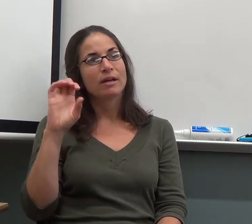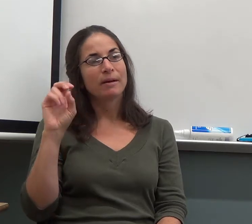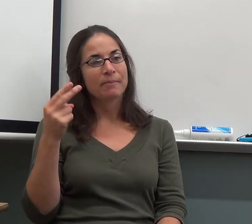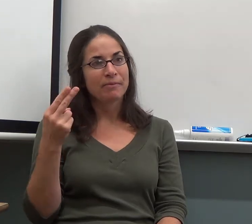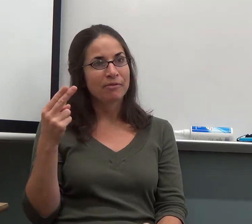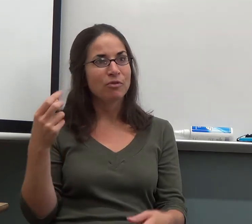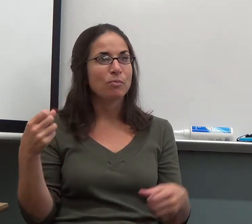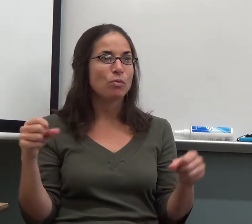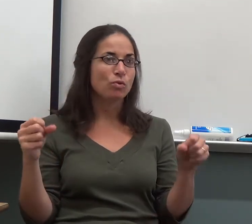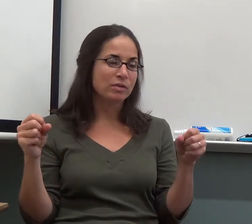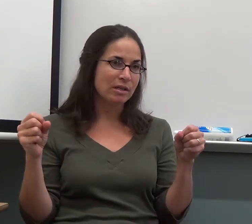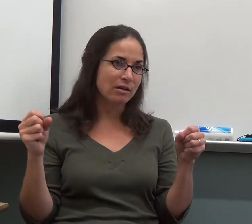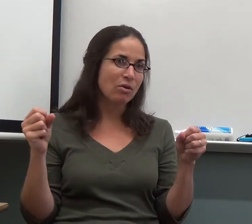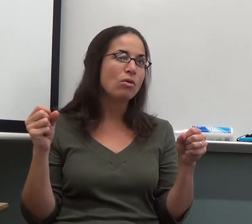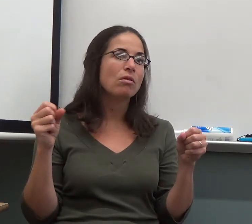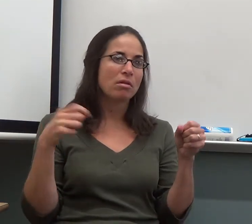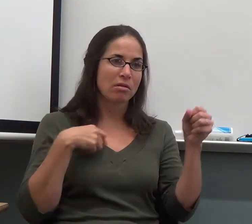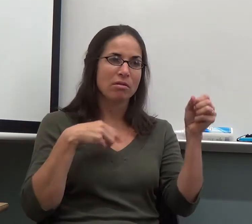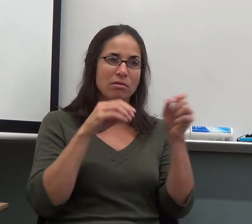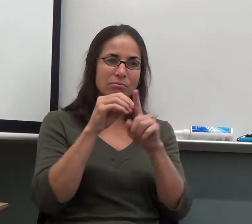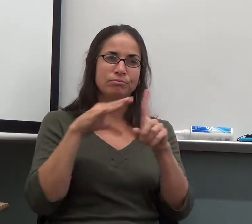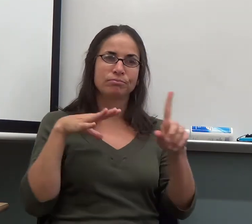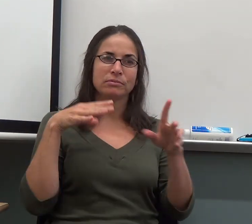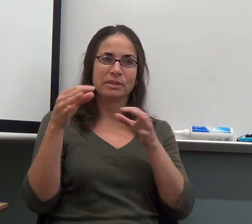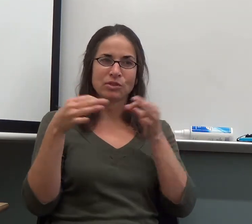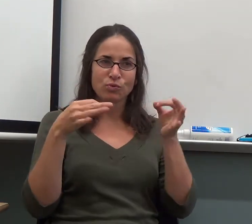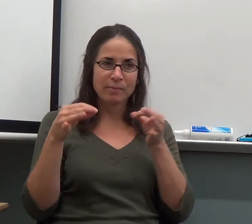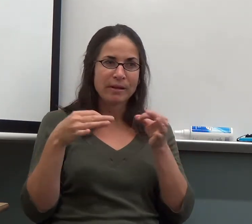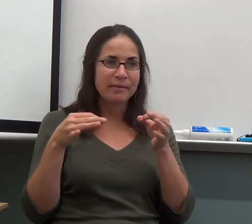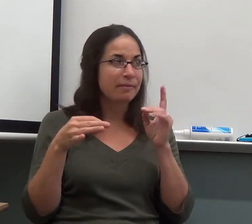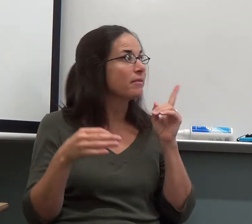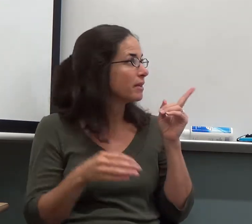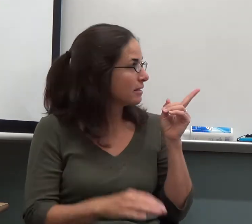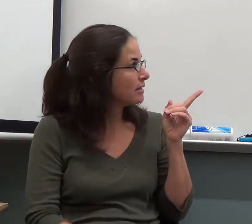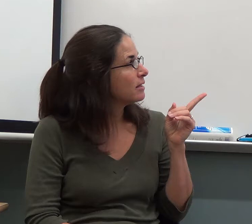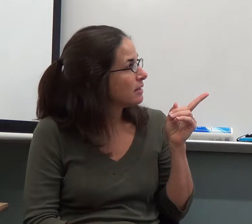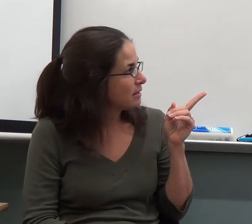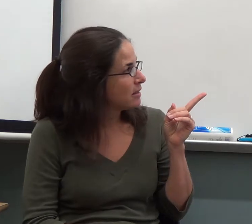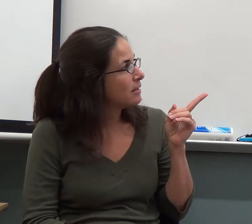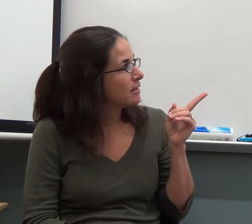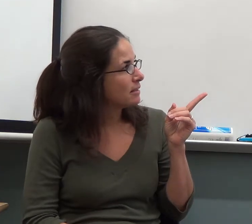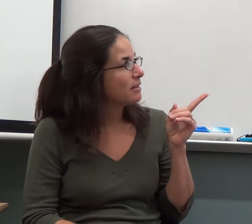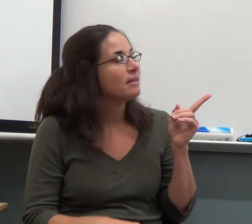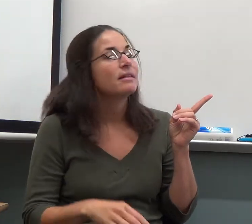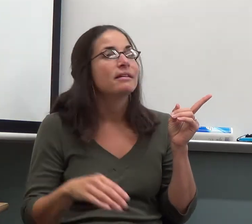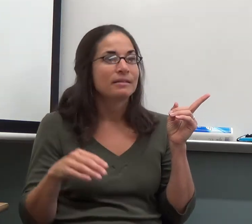motorcycle, I'm being descriptive, is difficult